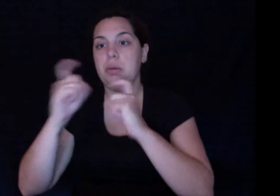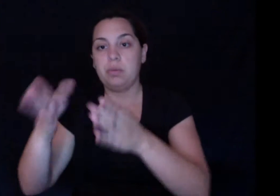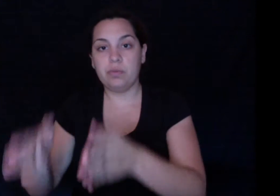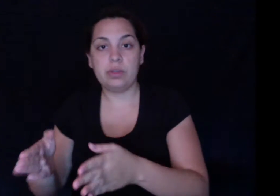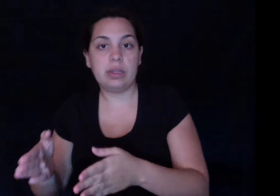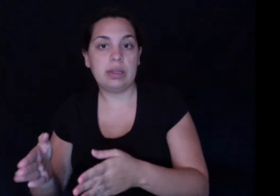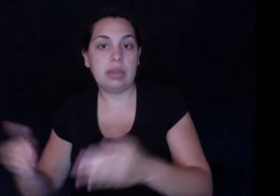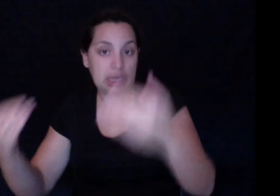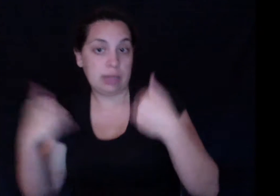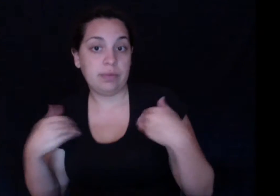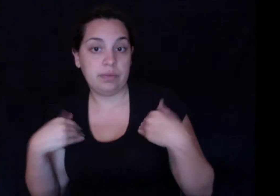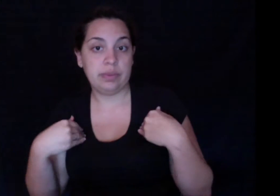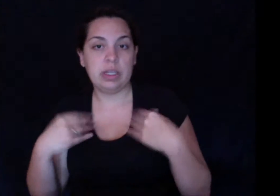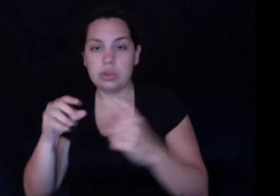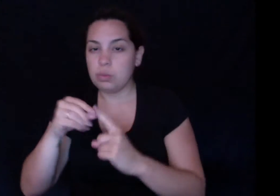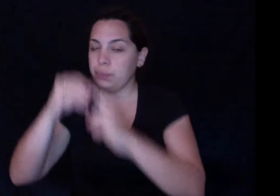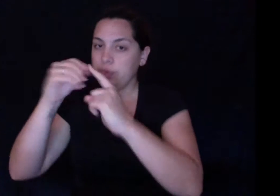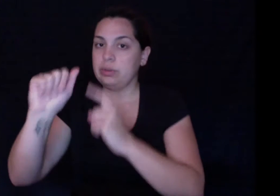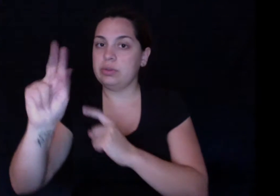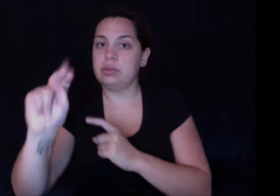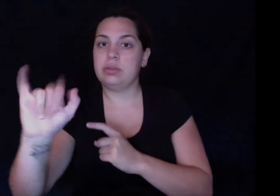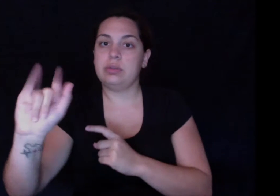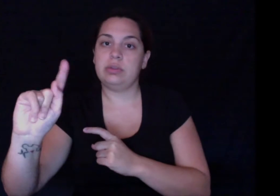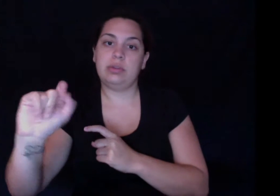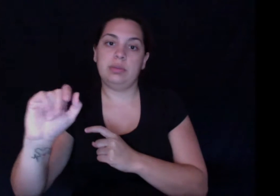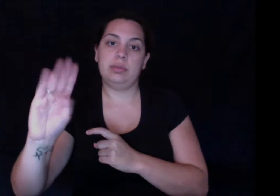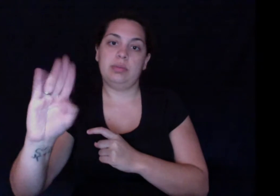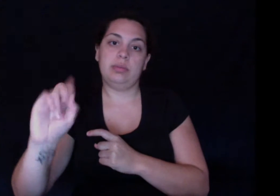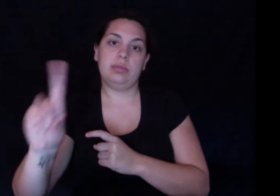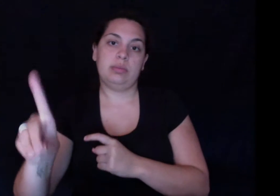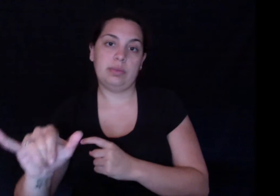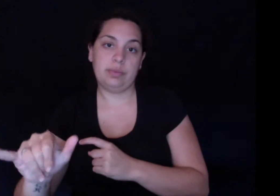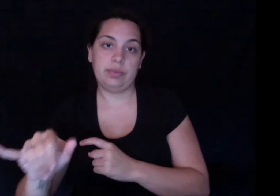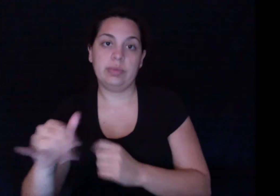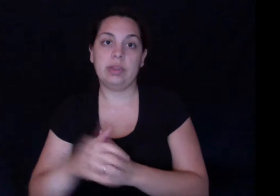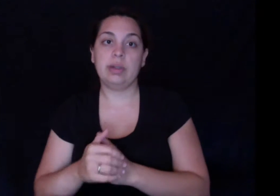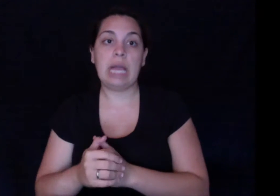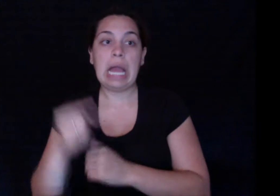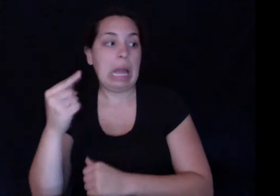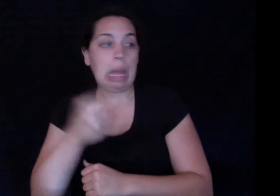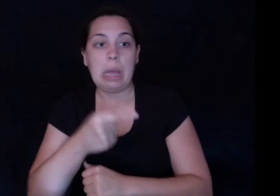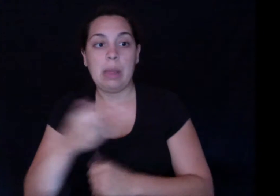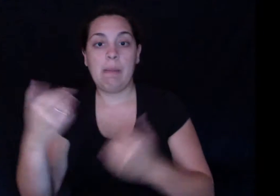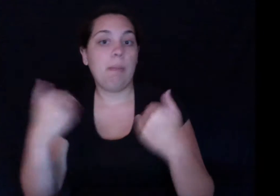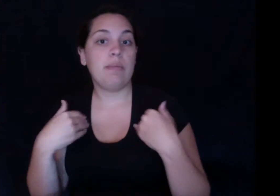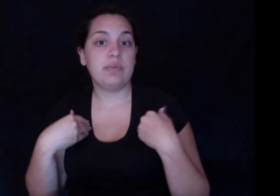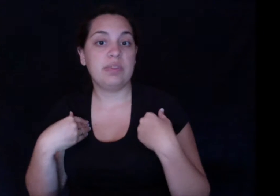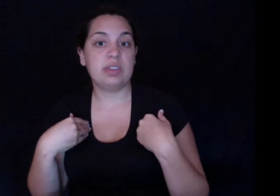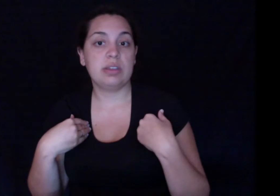already had this very antibody. James Harrison developed this antibody when he